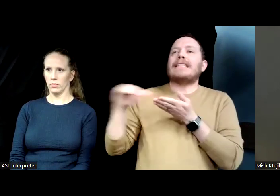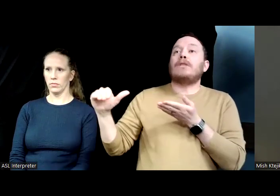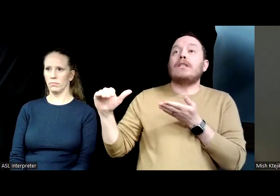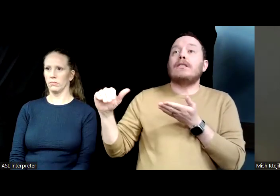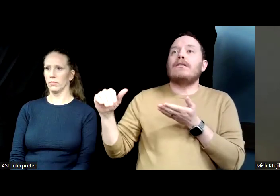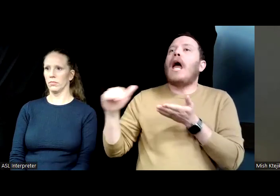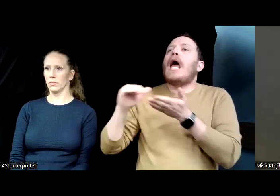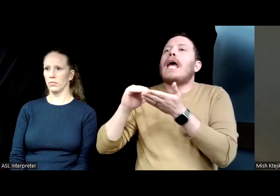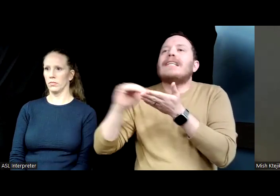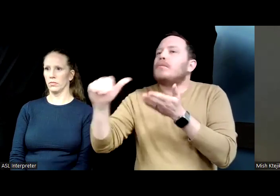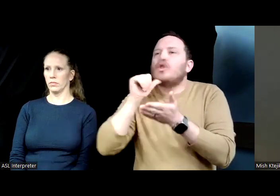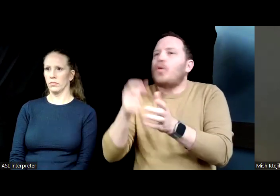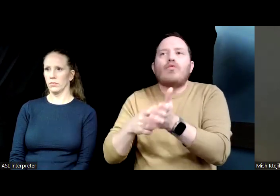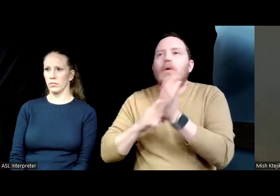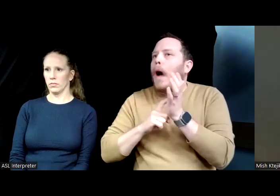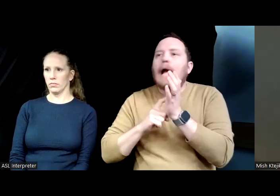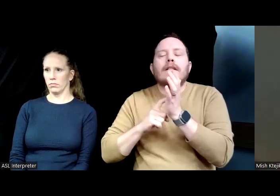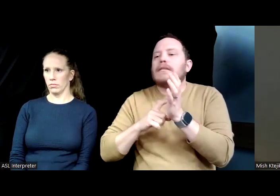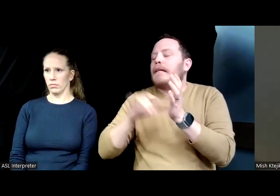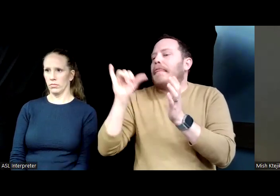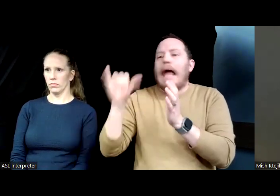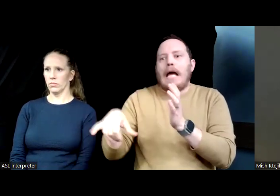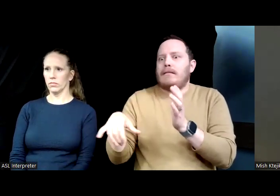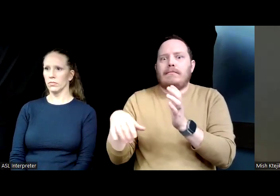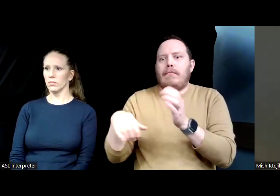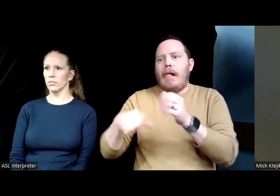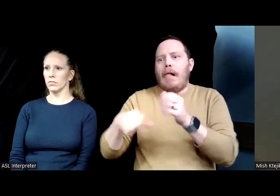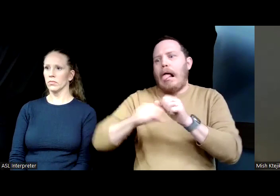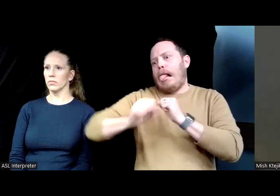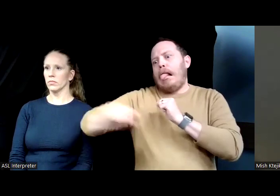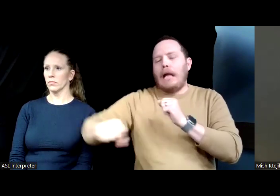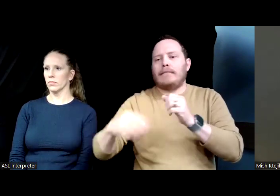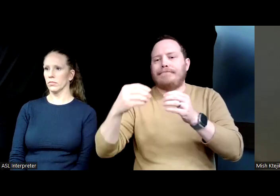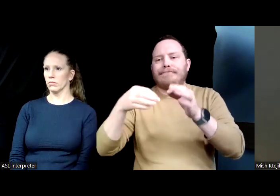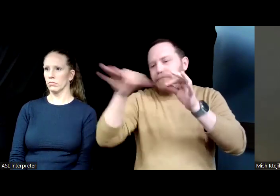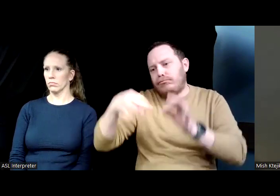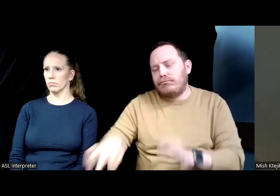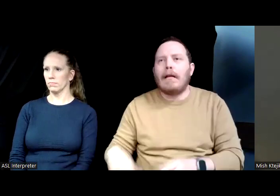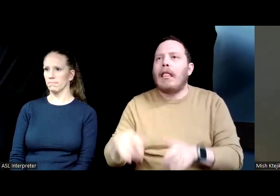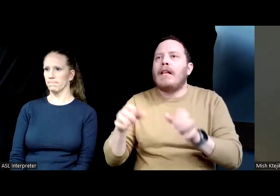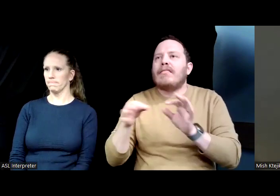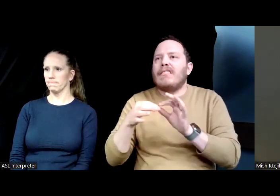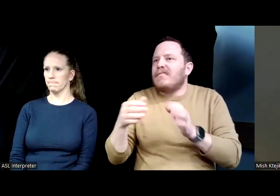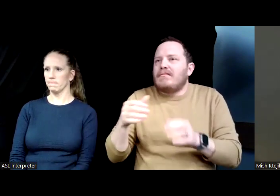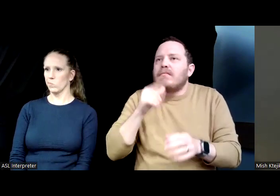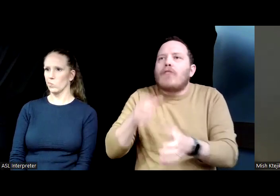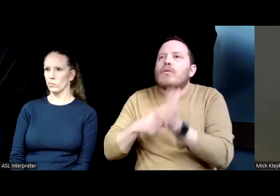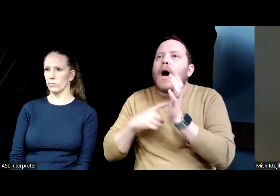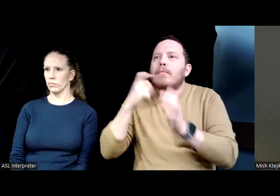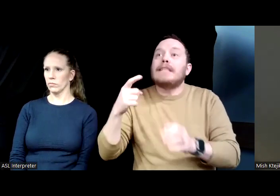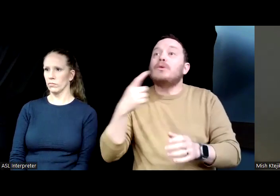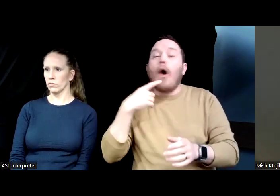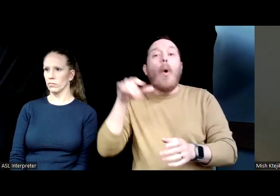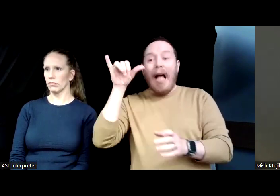our discussions, we have the exemptions. The exemptions are not going to require all of that stuff that's